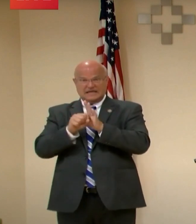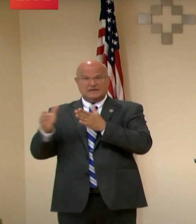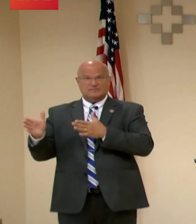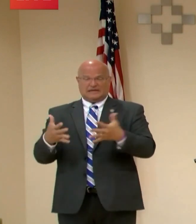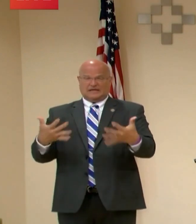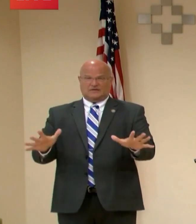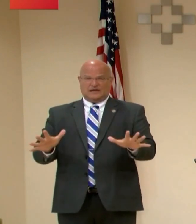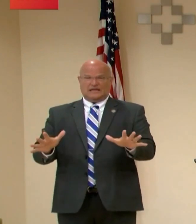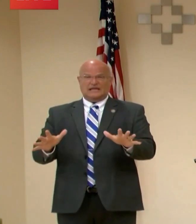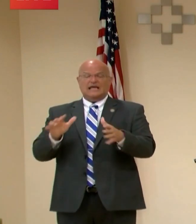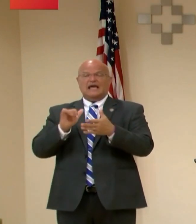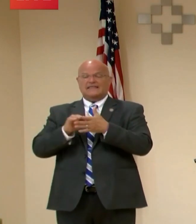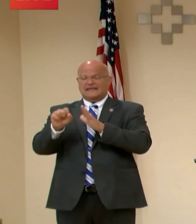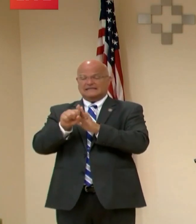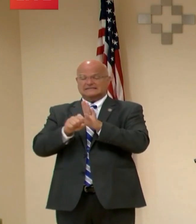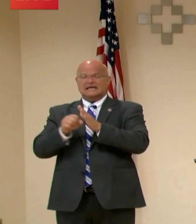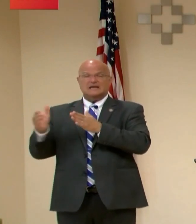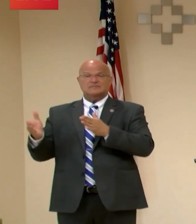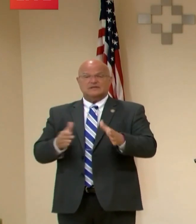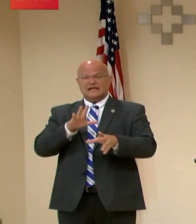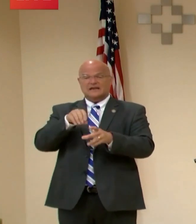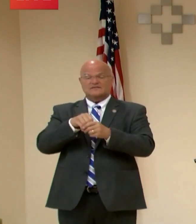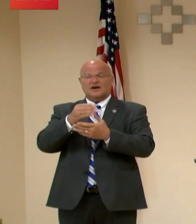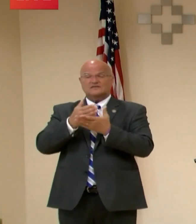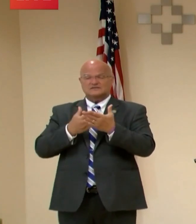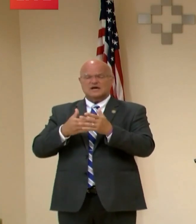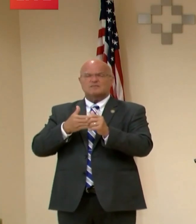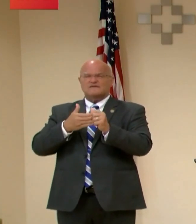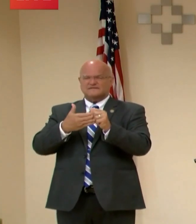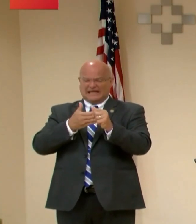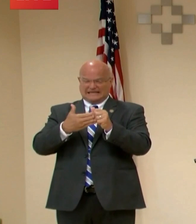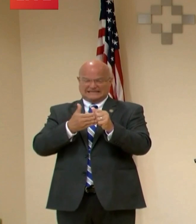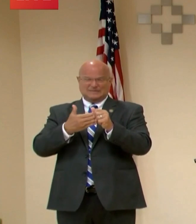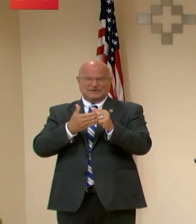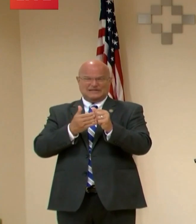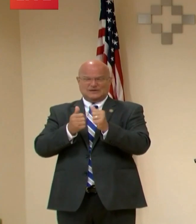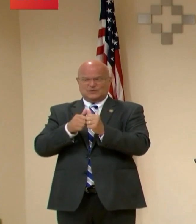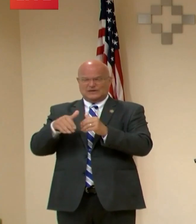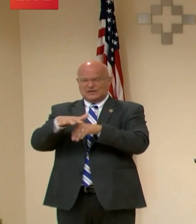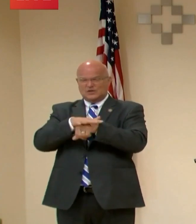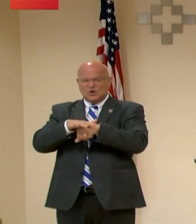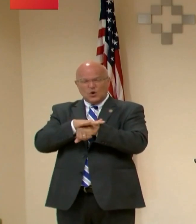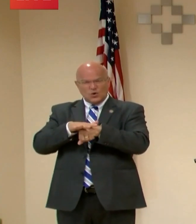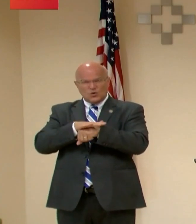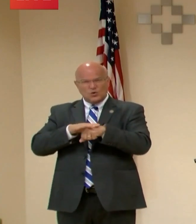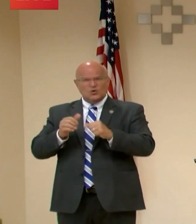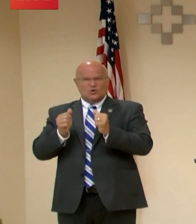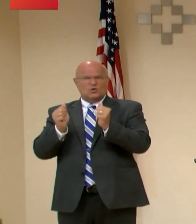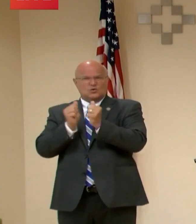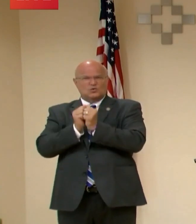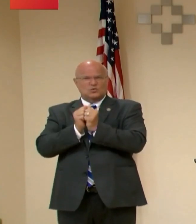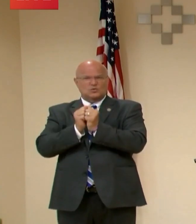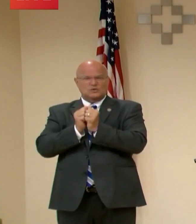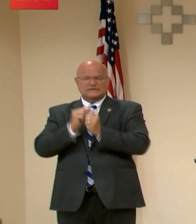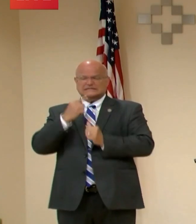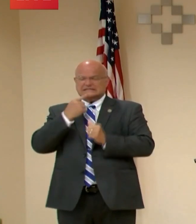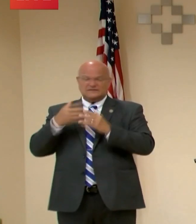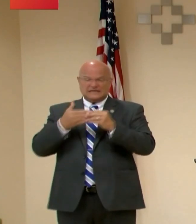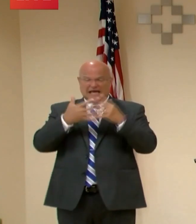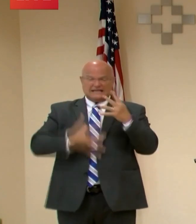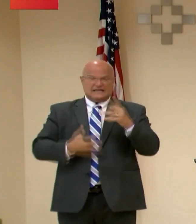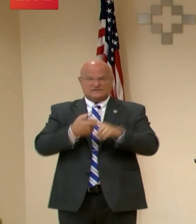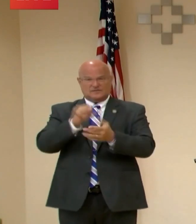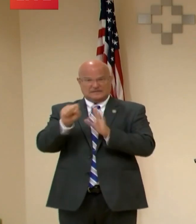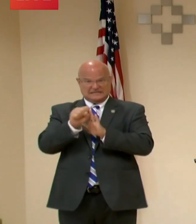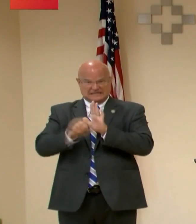place, and that state plan involves some local flexibility with some very serious guidelines